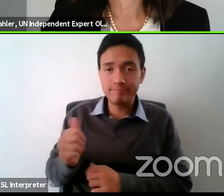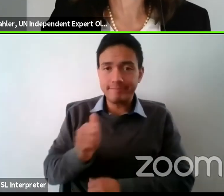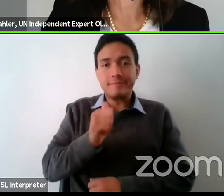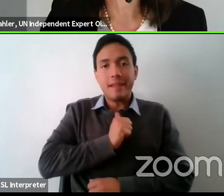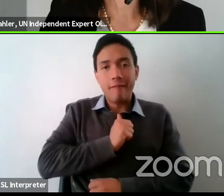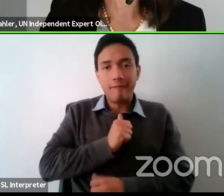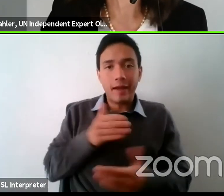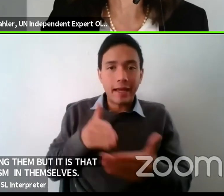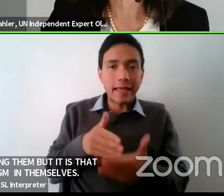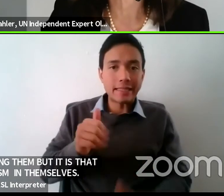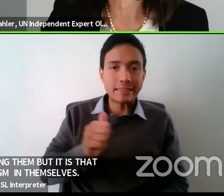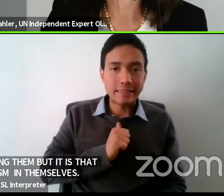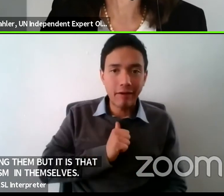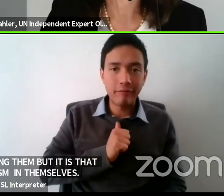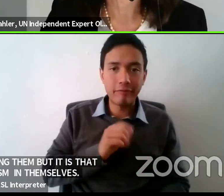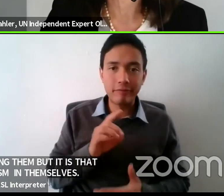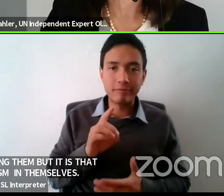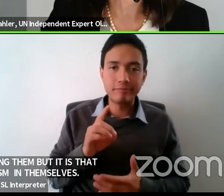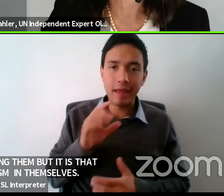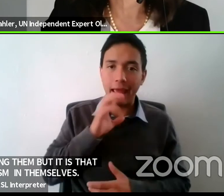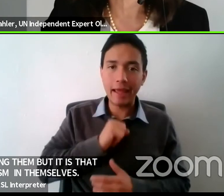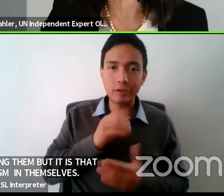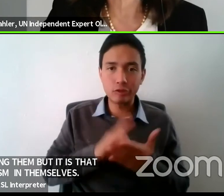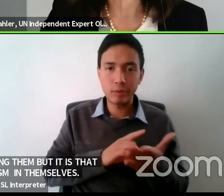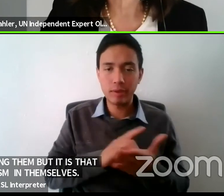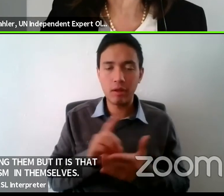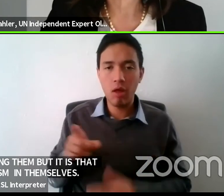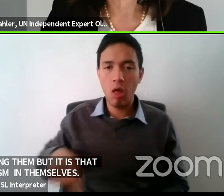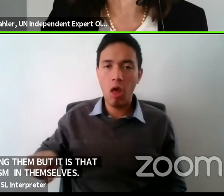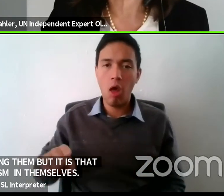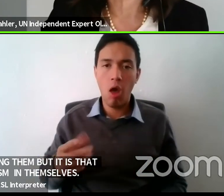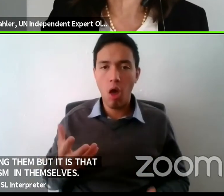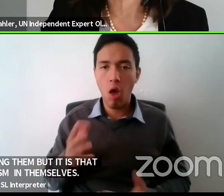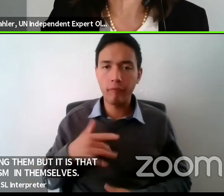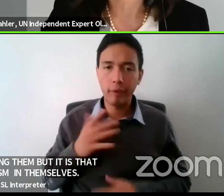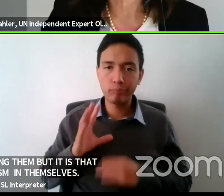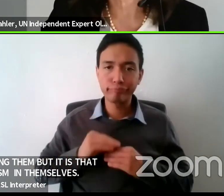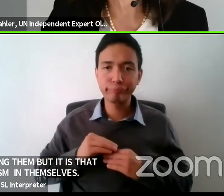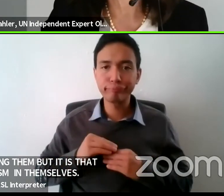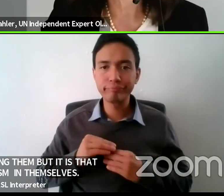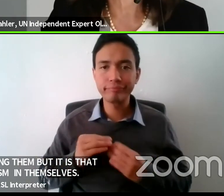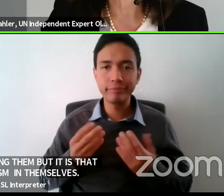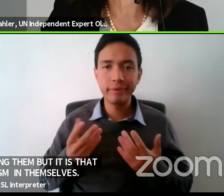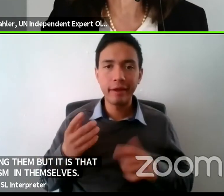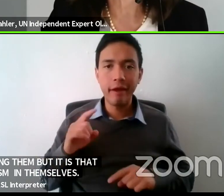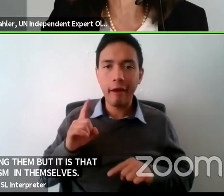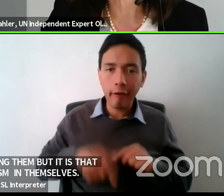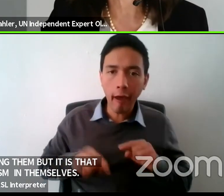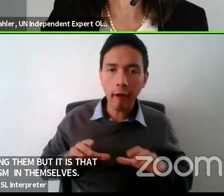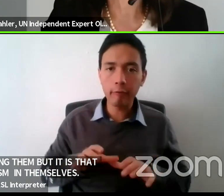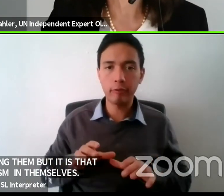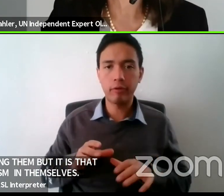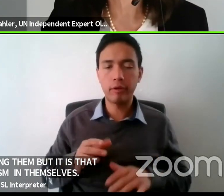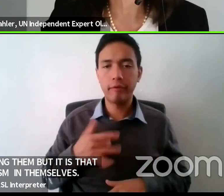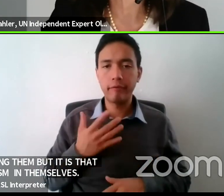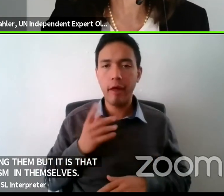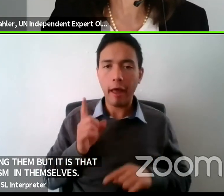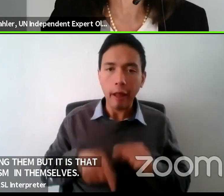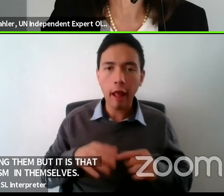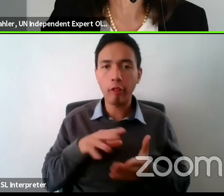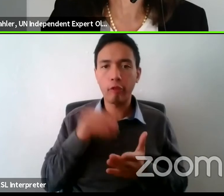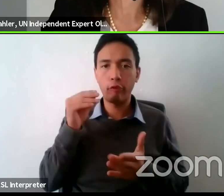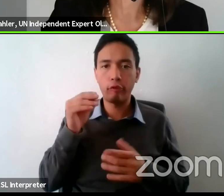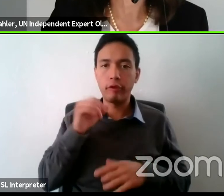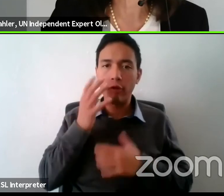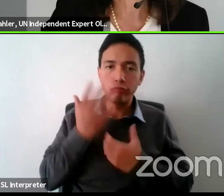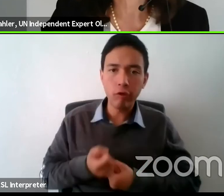So they are not feeling that they are up to these new technologies and not